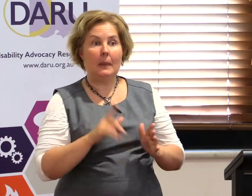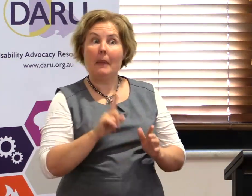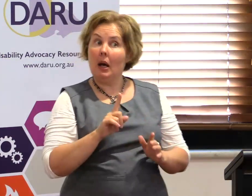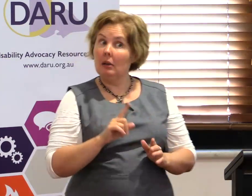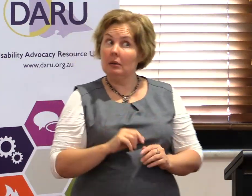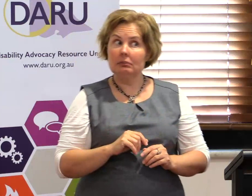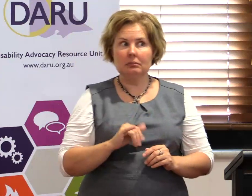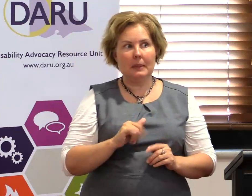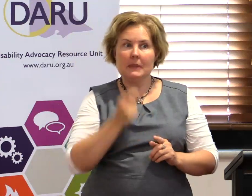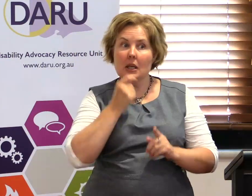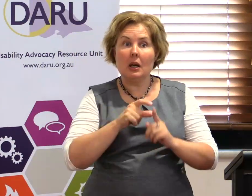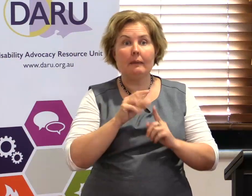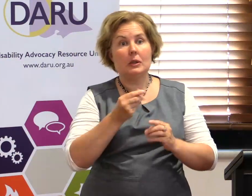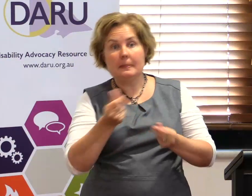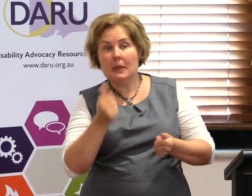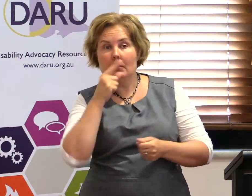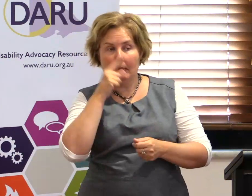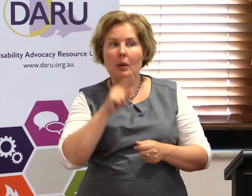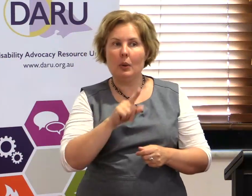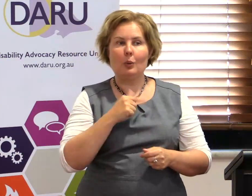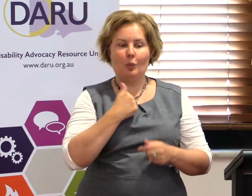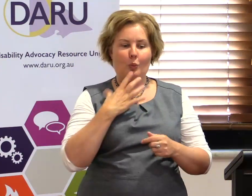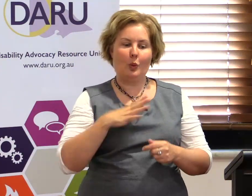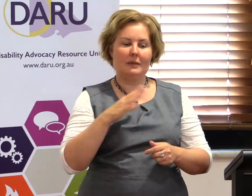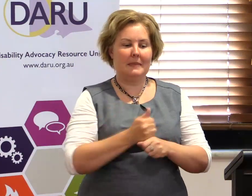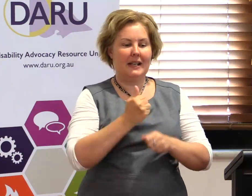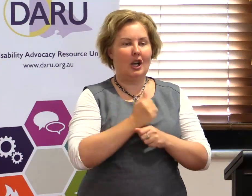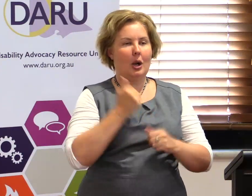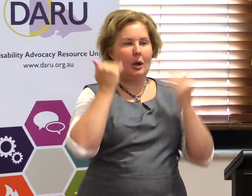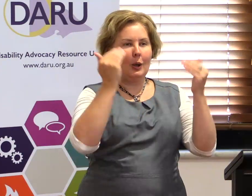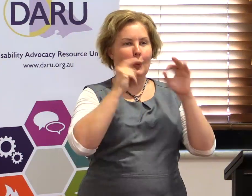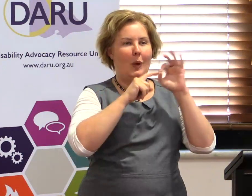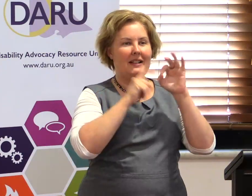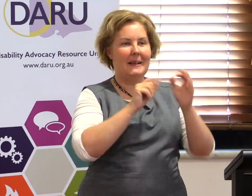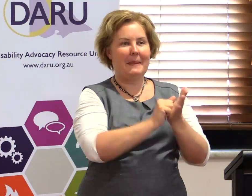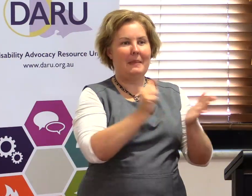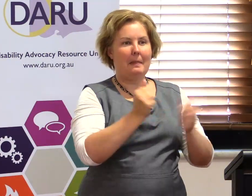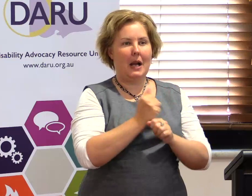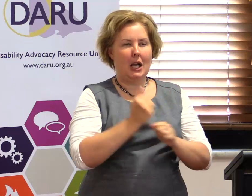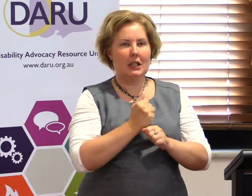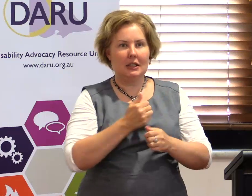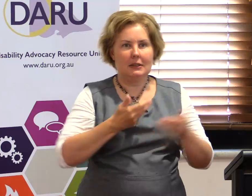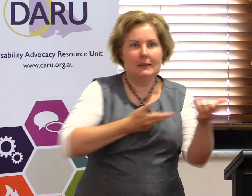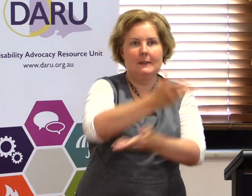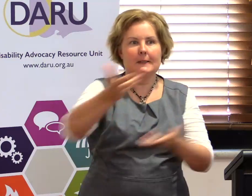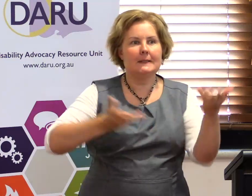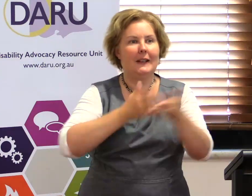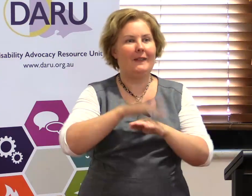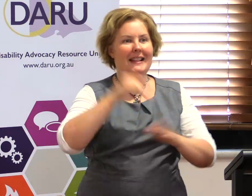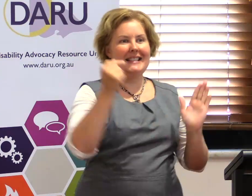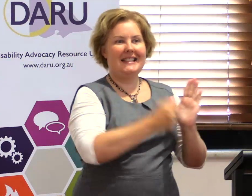we do wanted to get a high quality publication that really can provoke some of these discussions.